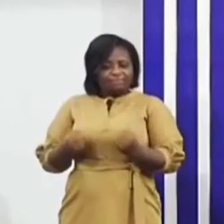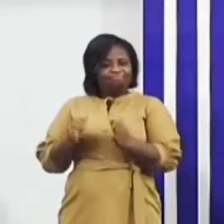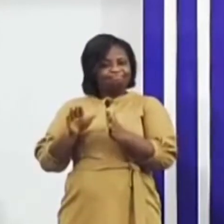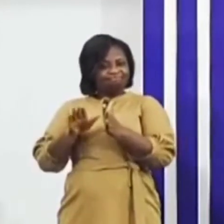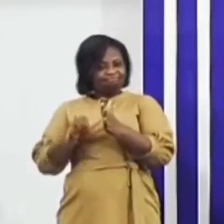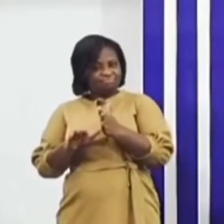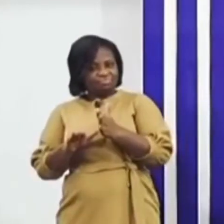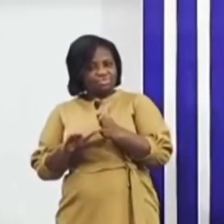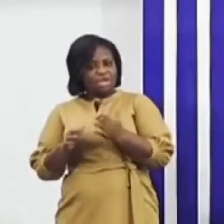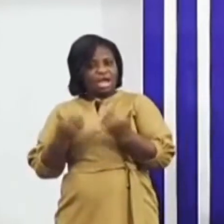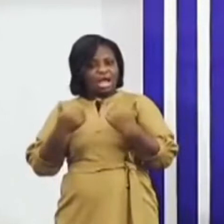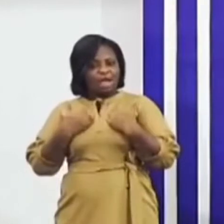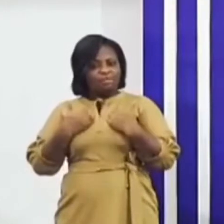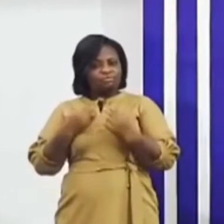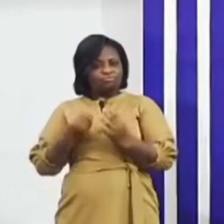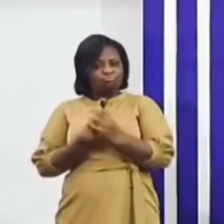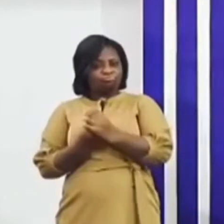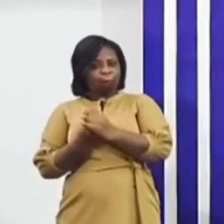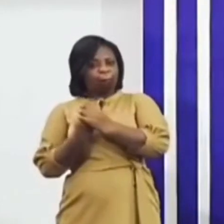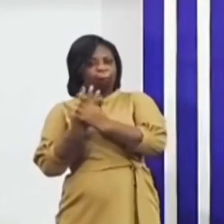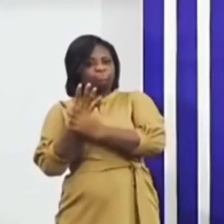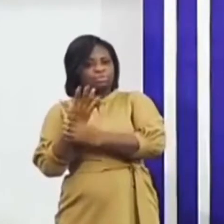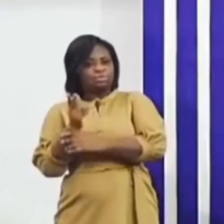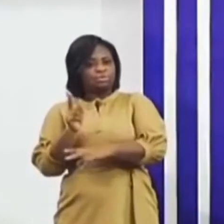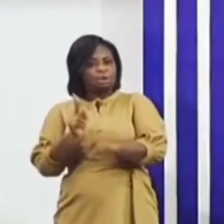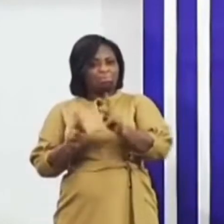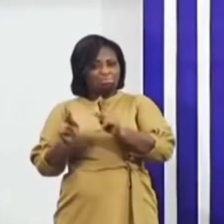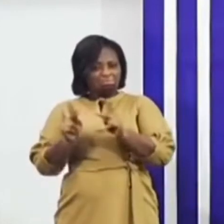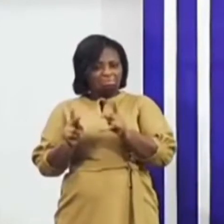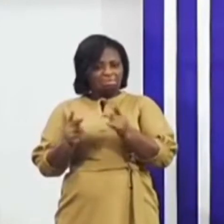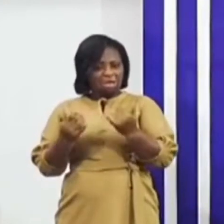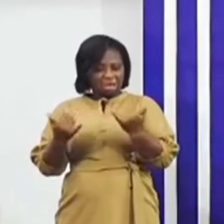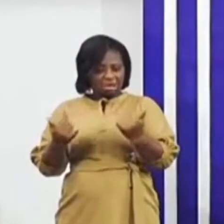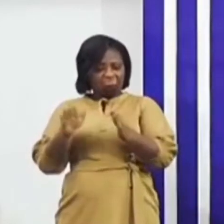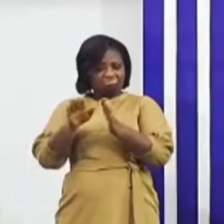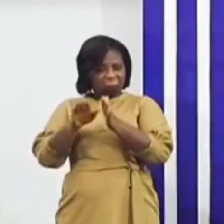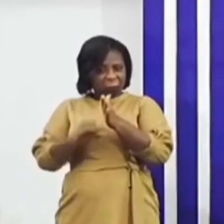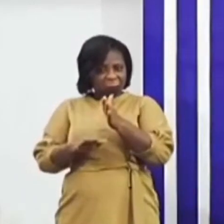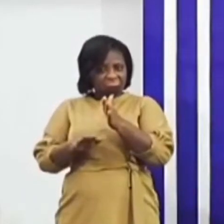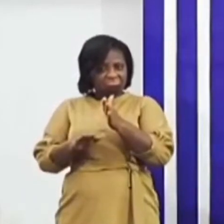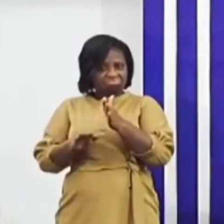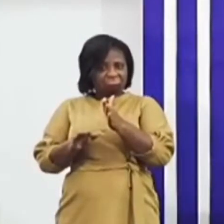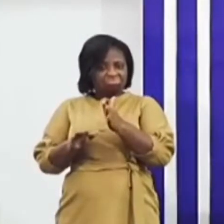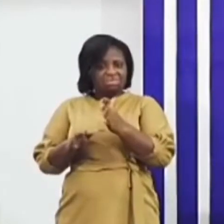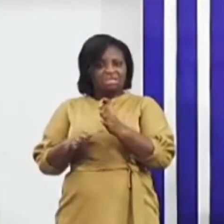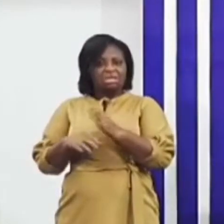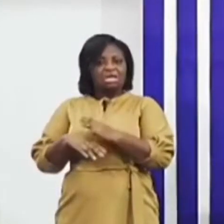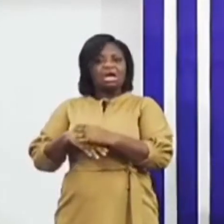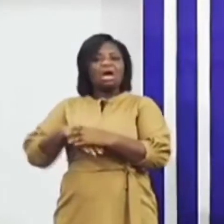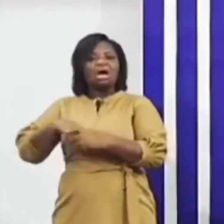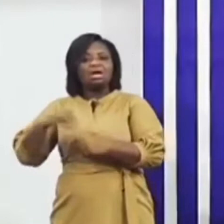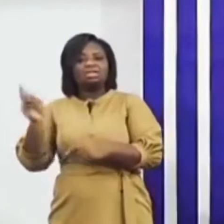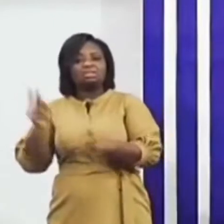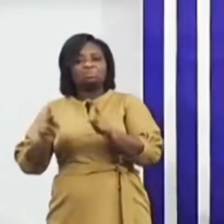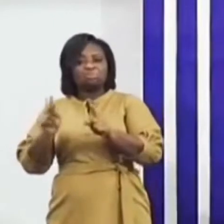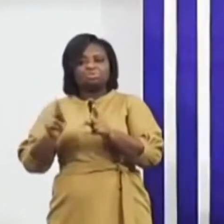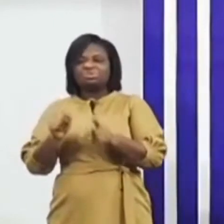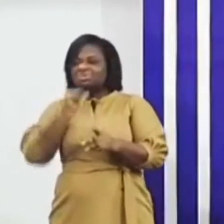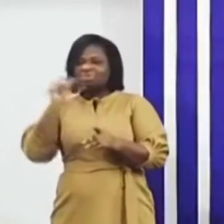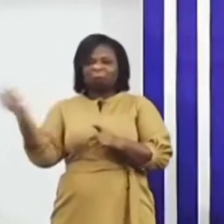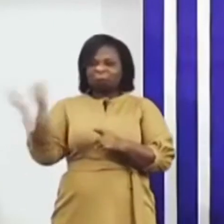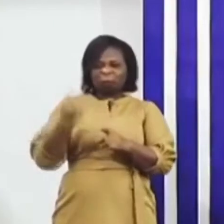road promotion of children coming down coming down anti-natal and outpatient attendances are declining